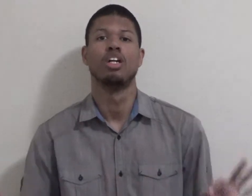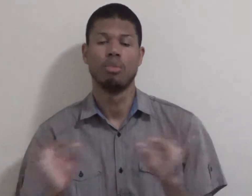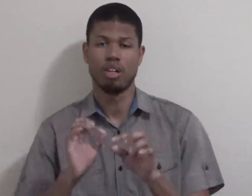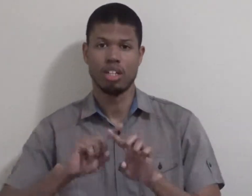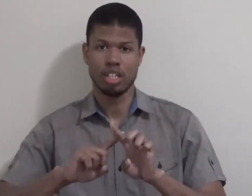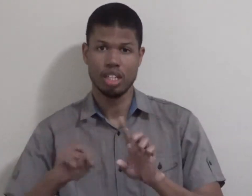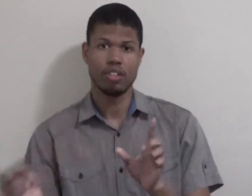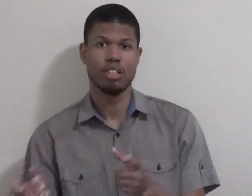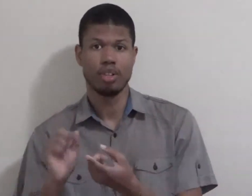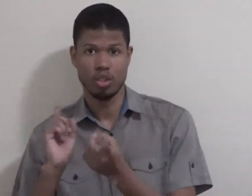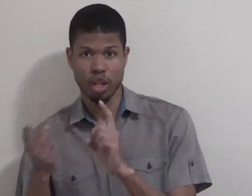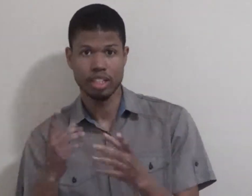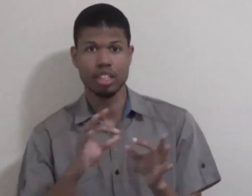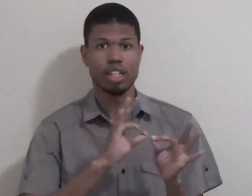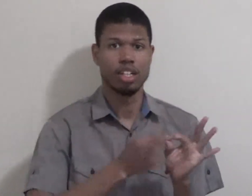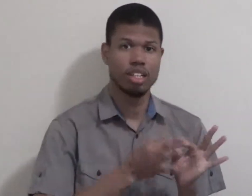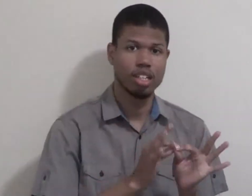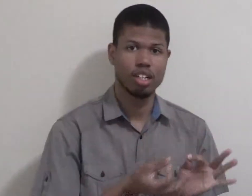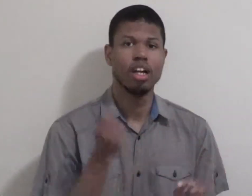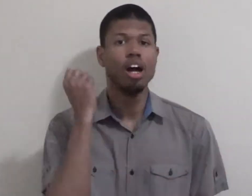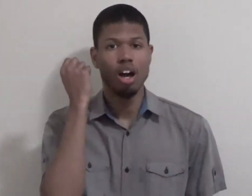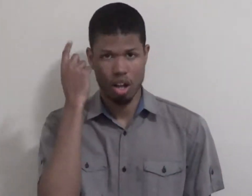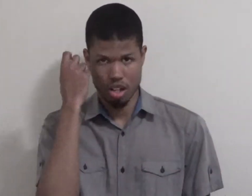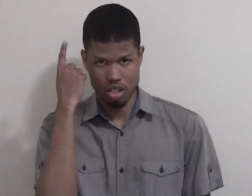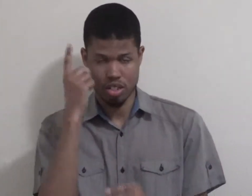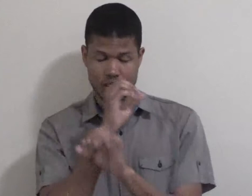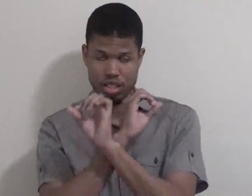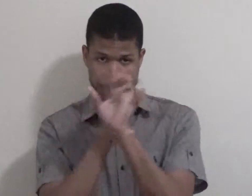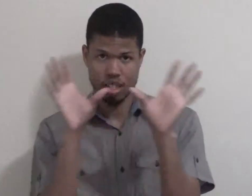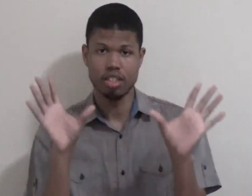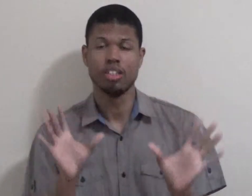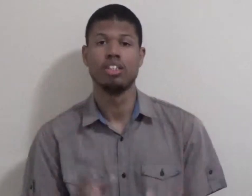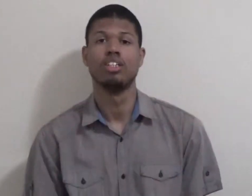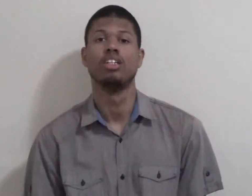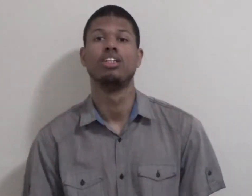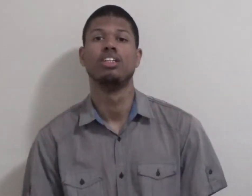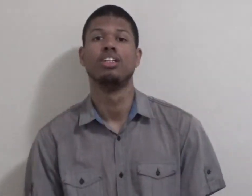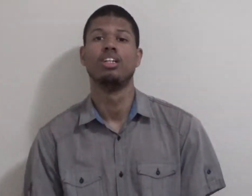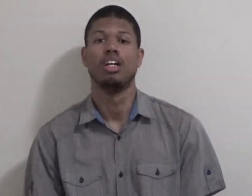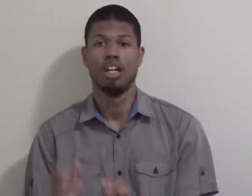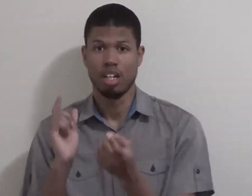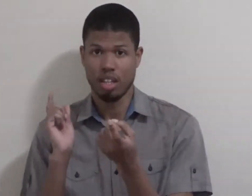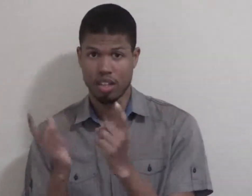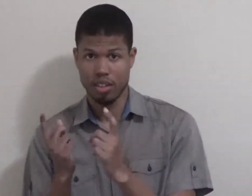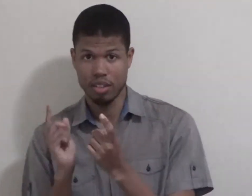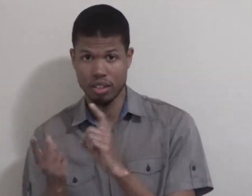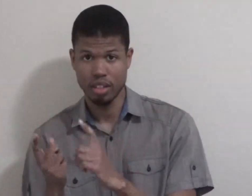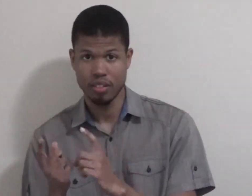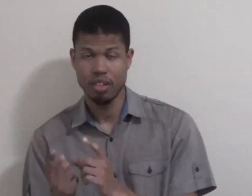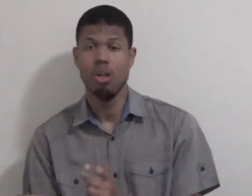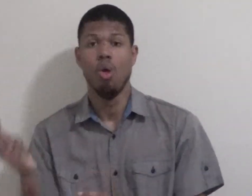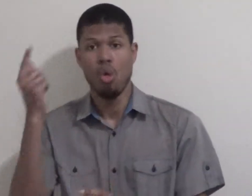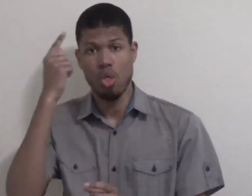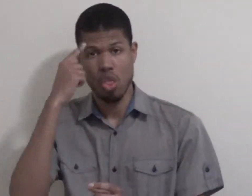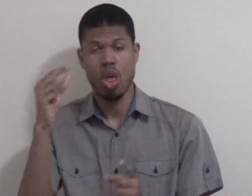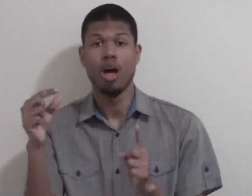understood. In translating, the thoughts and words of the speaker are presented verbatim.